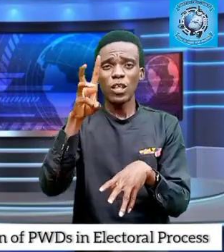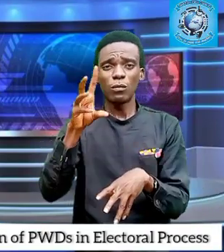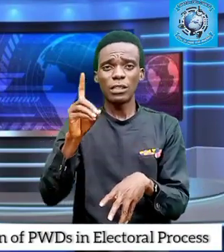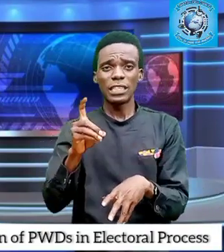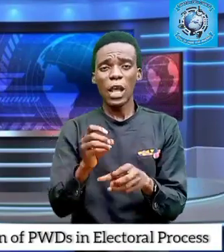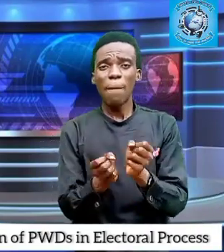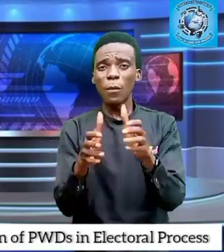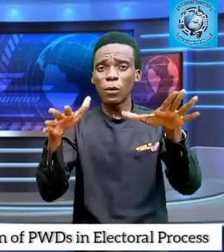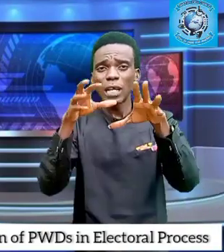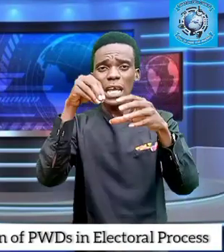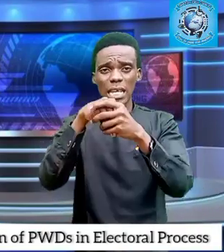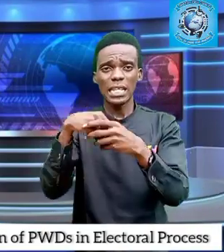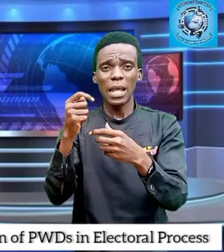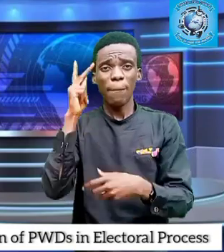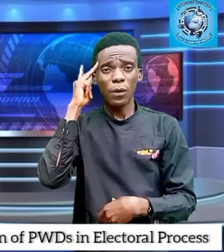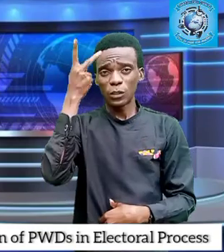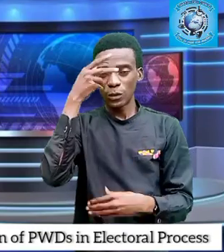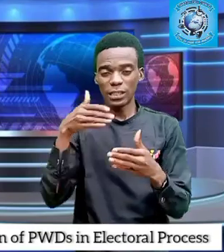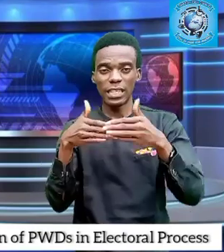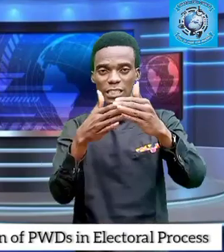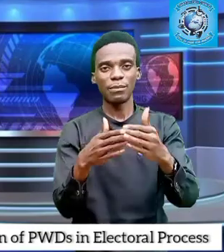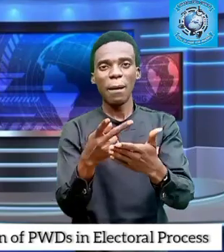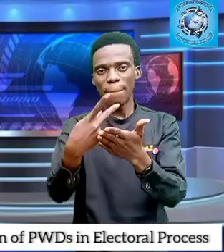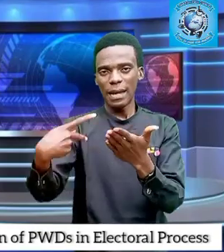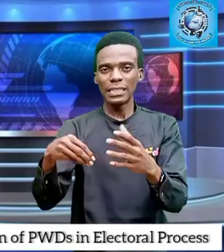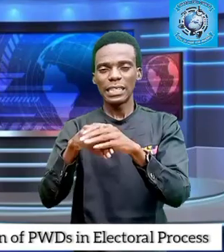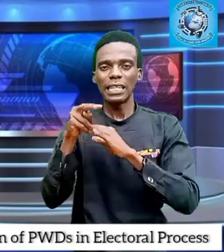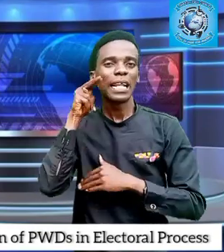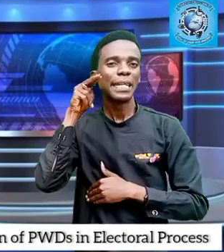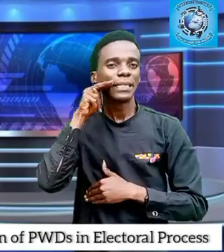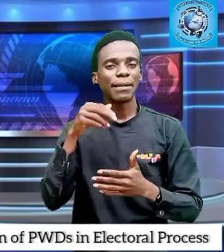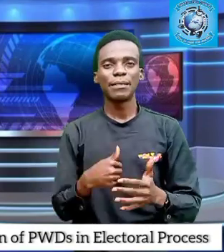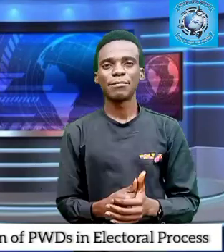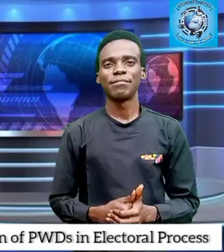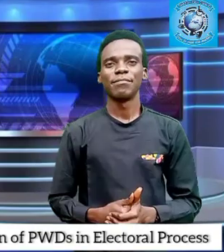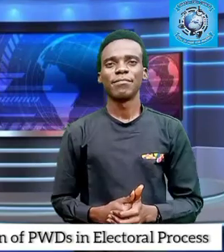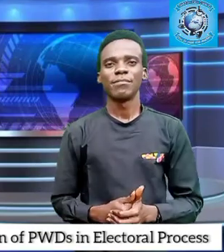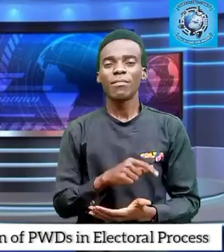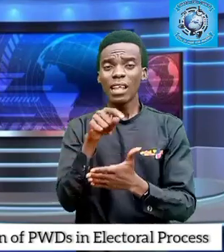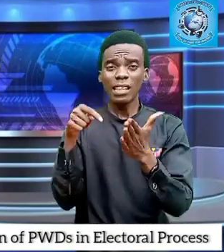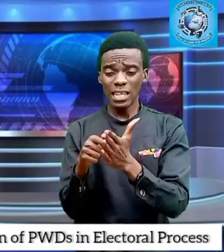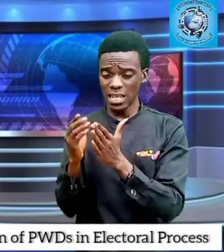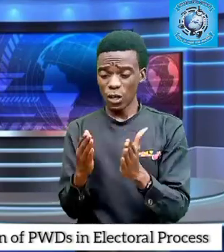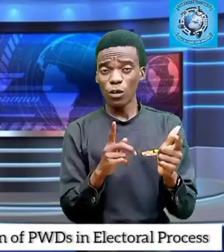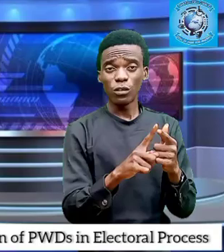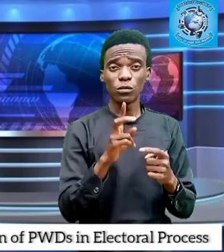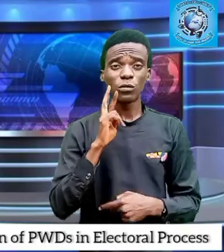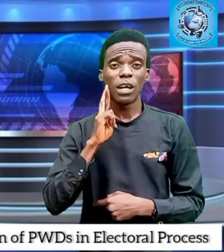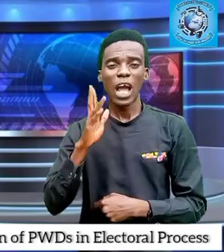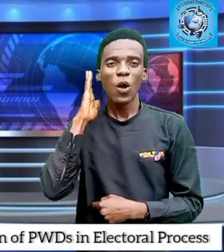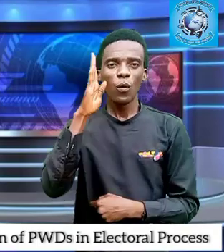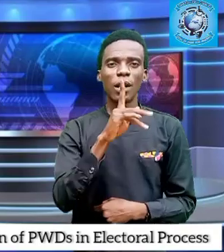PWDs population in political leadership roles in Nigeria. This, according to her,